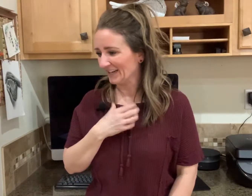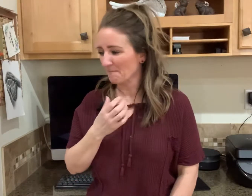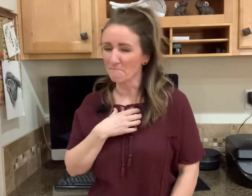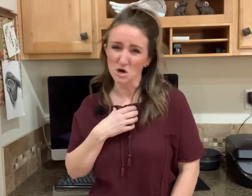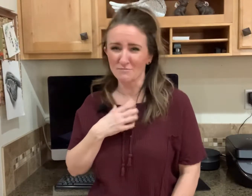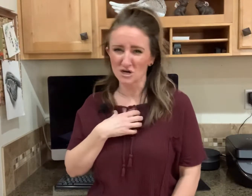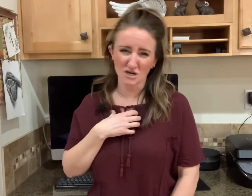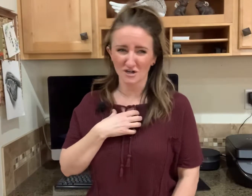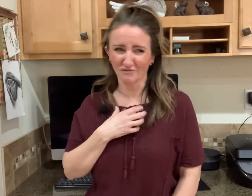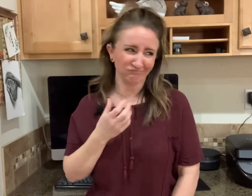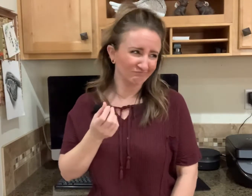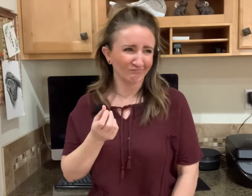murmur.